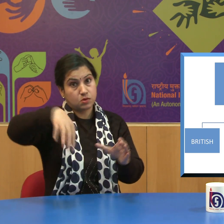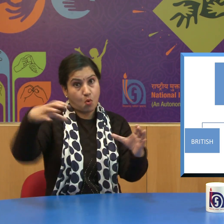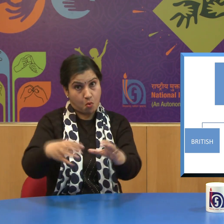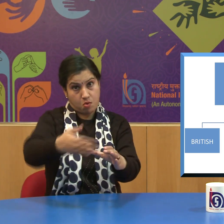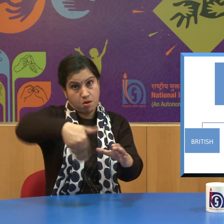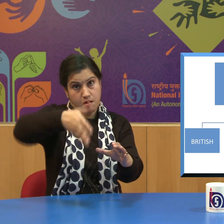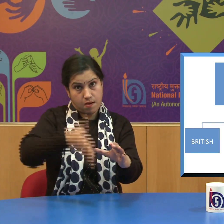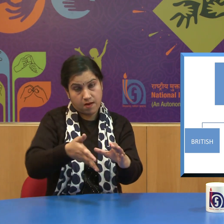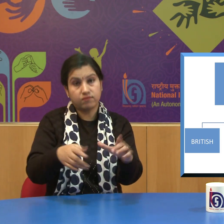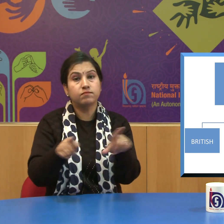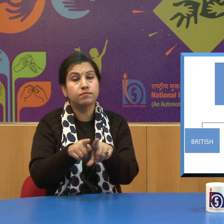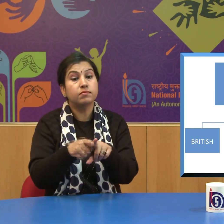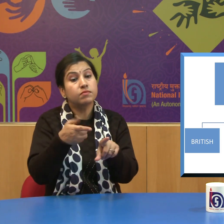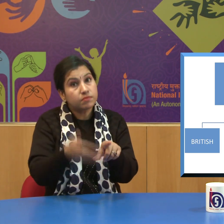or the moneylenders people.